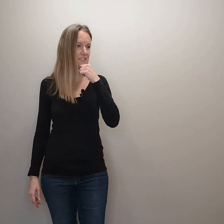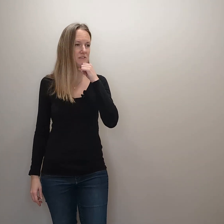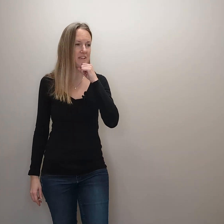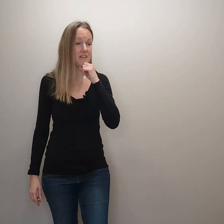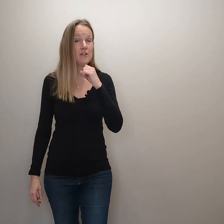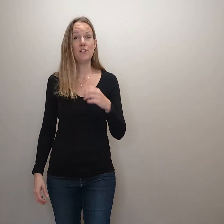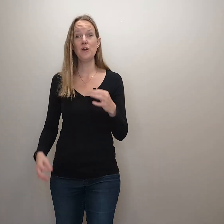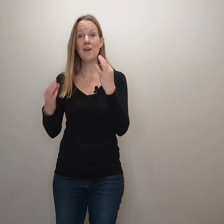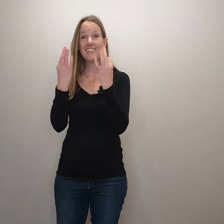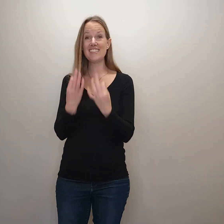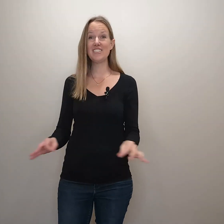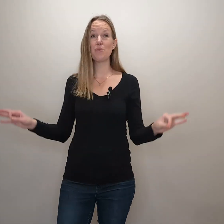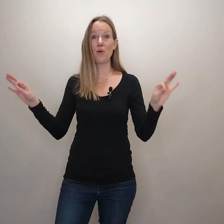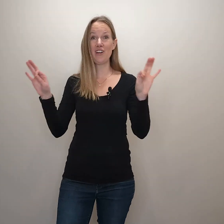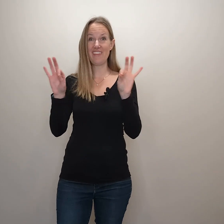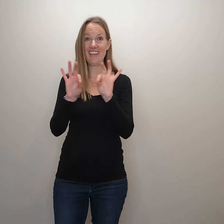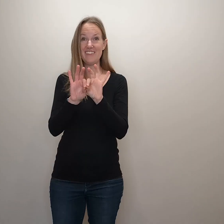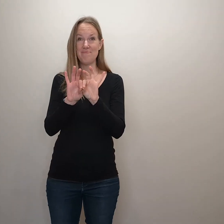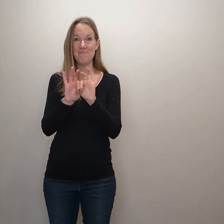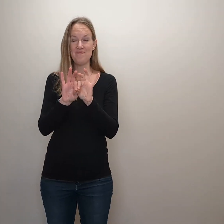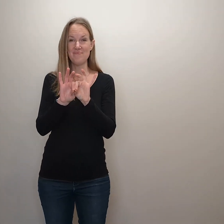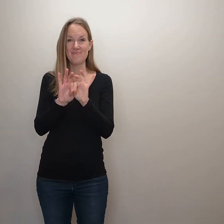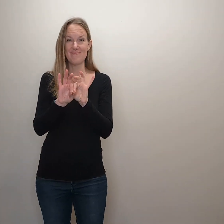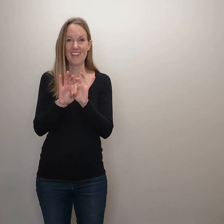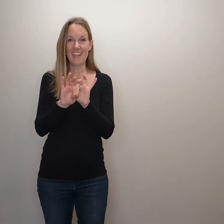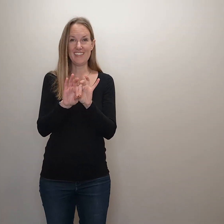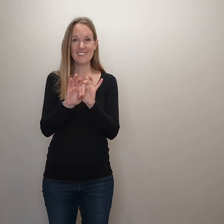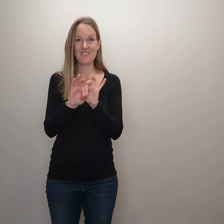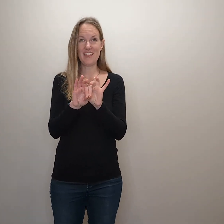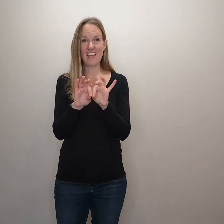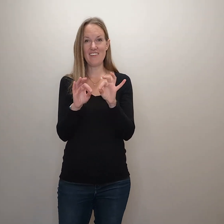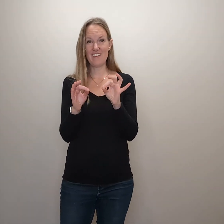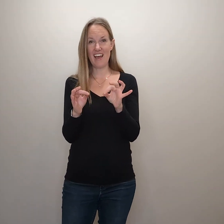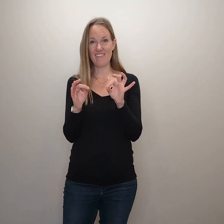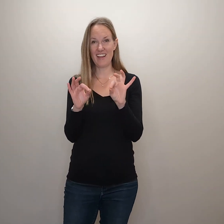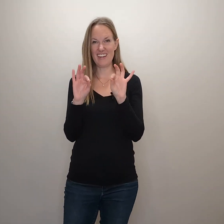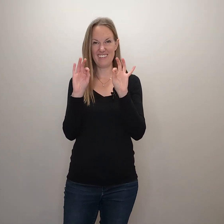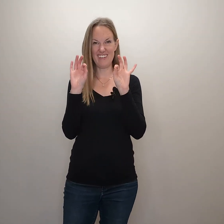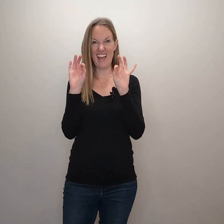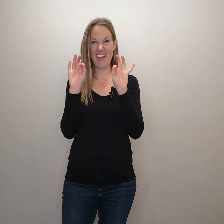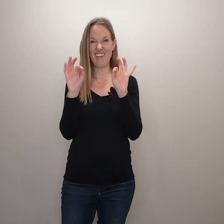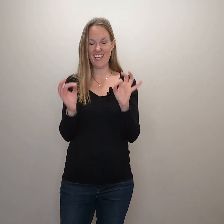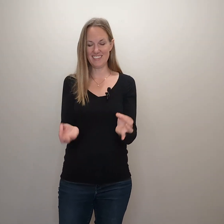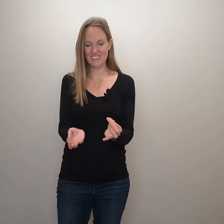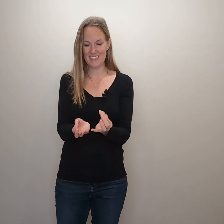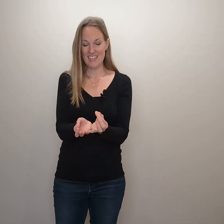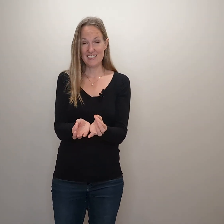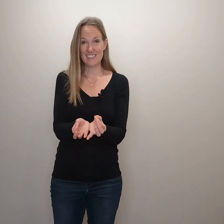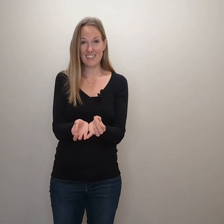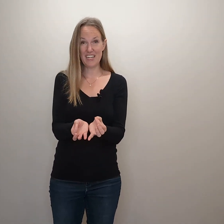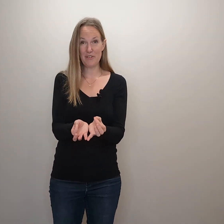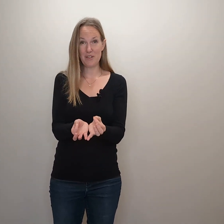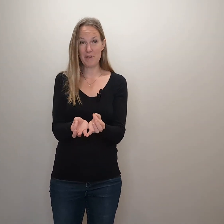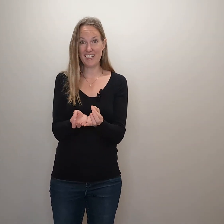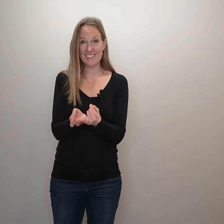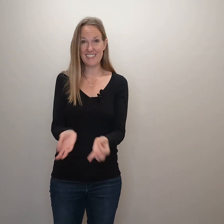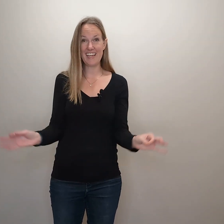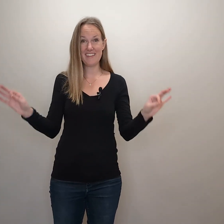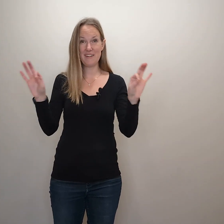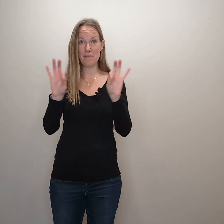Excuse me. Who else is worthy? Okay, so for that you have kind of your F hands. Start here with your pinkies together and